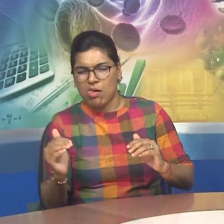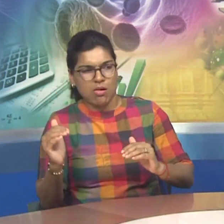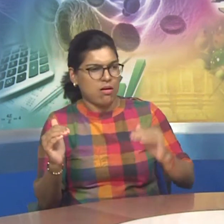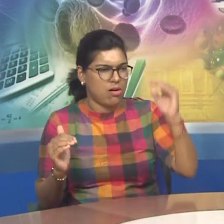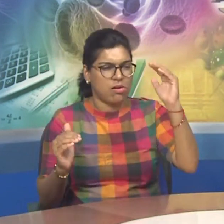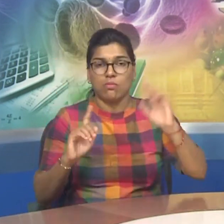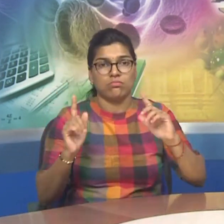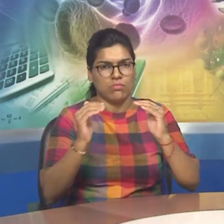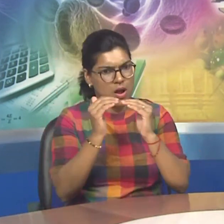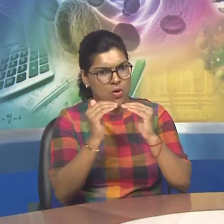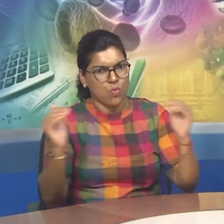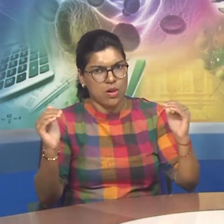equally,